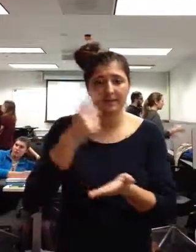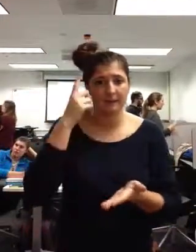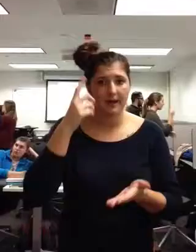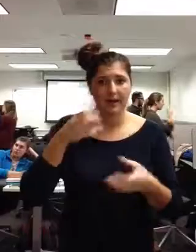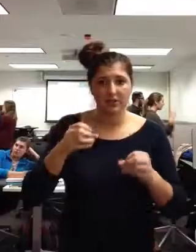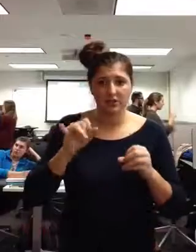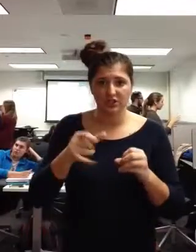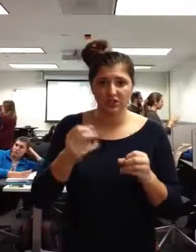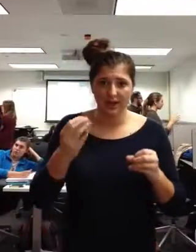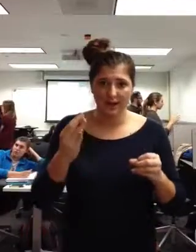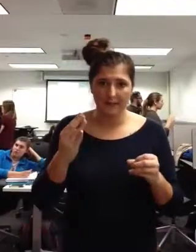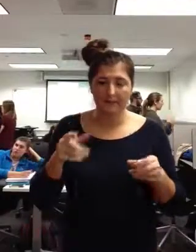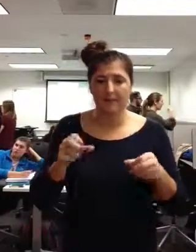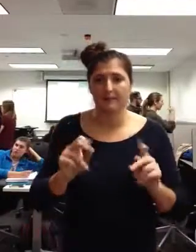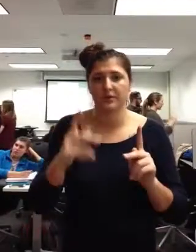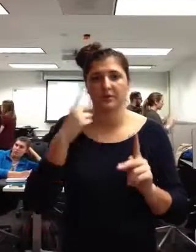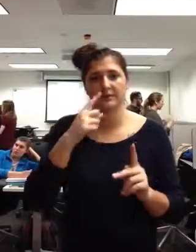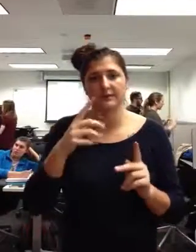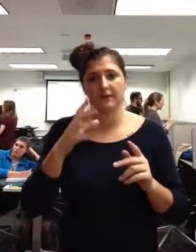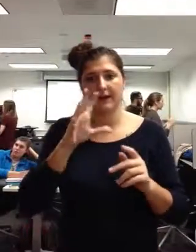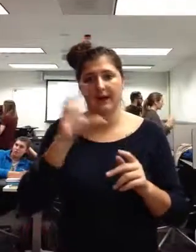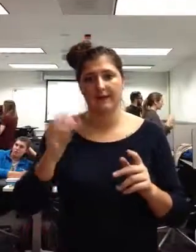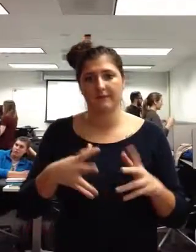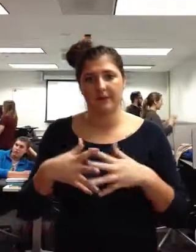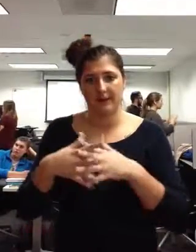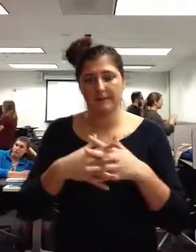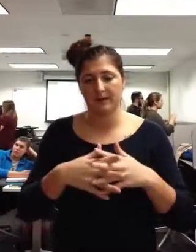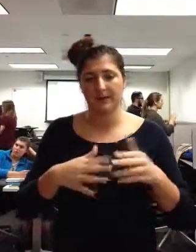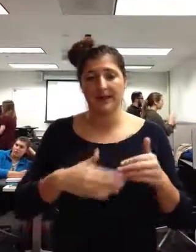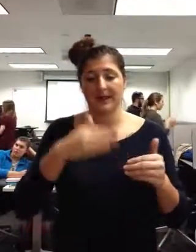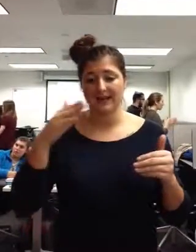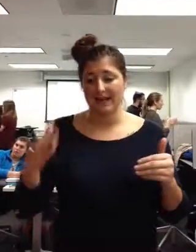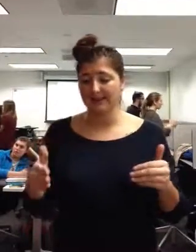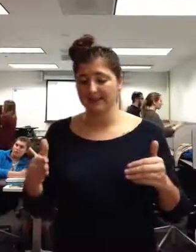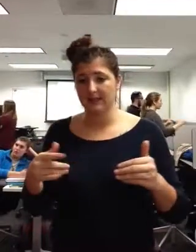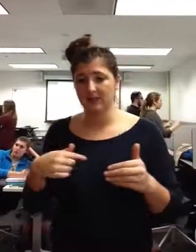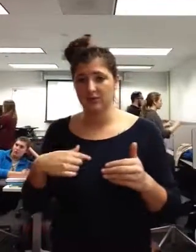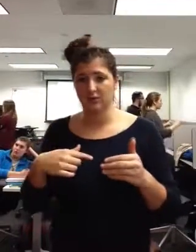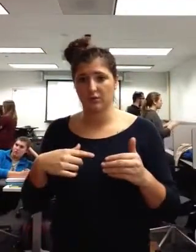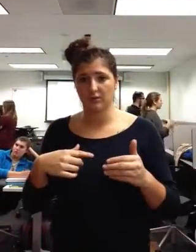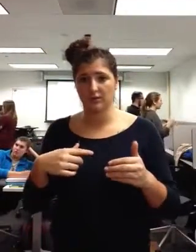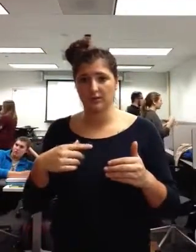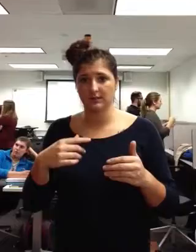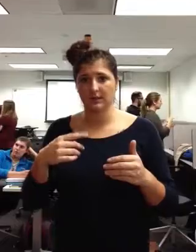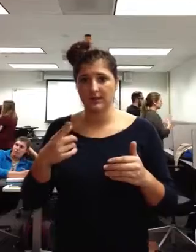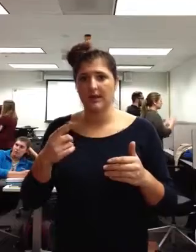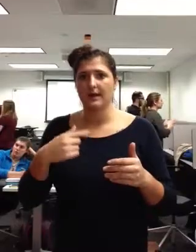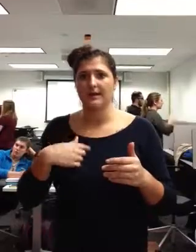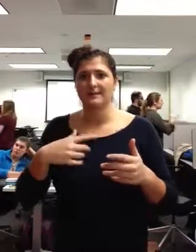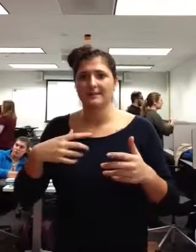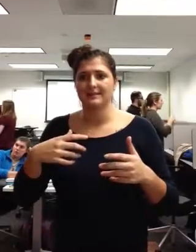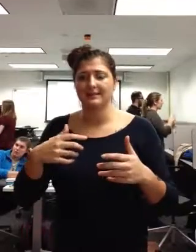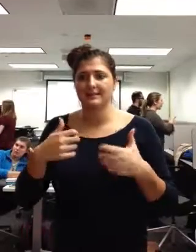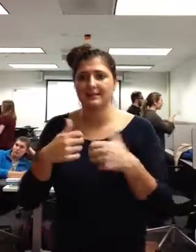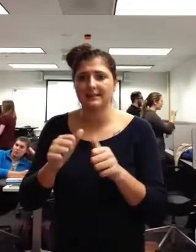Americans. The next stage of the movement, with disputes over busing and affirmative action, was clouded by bitter